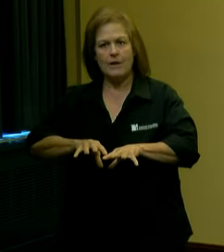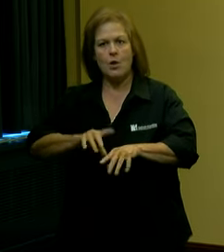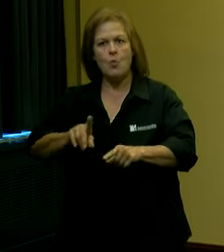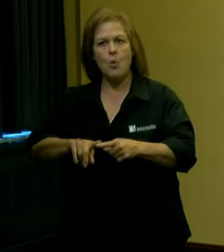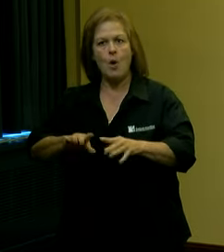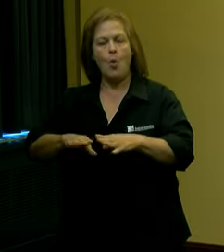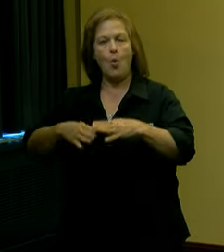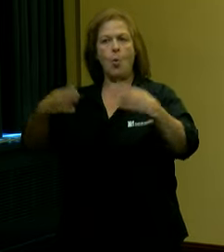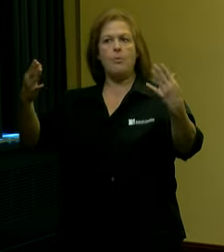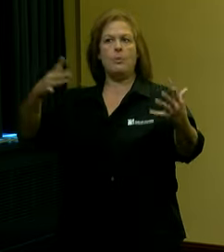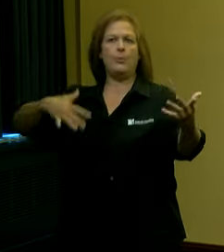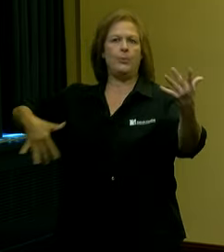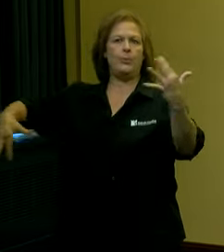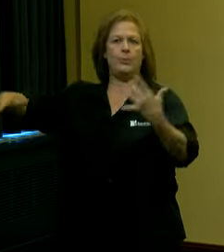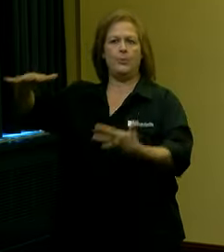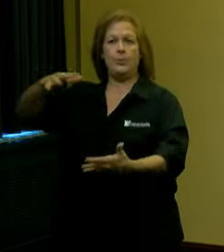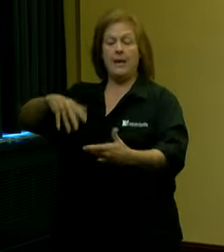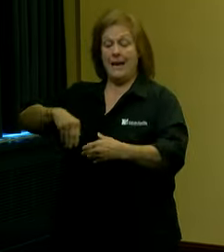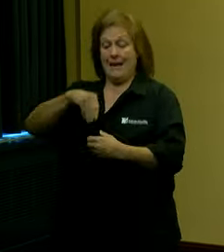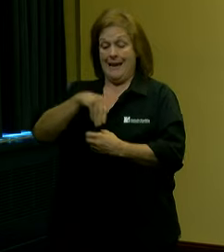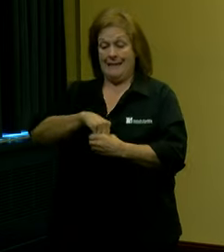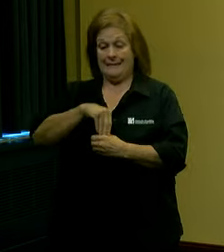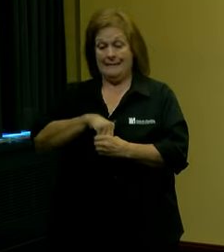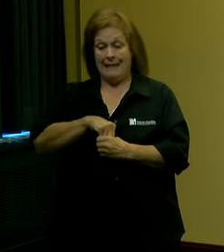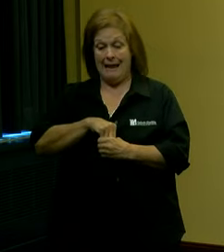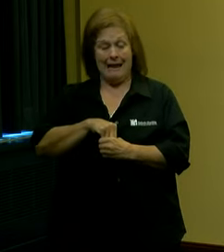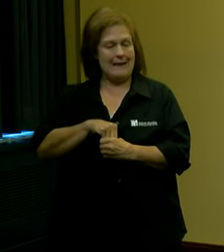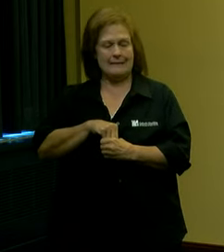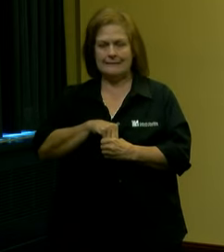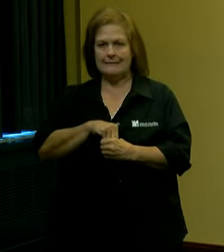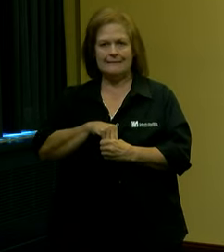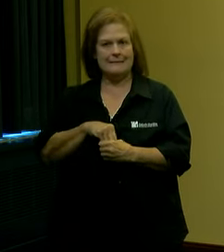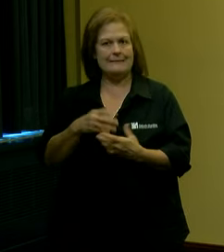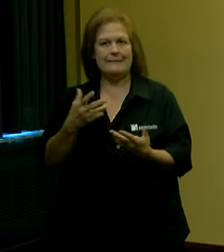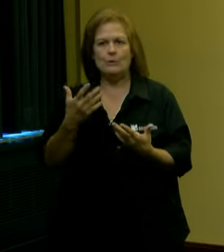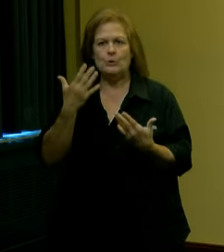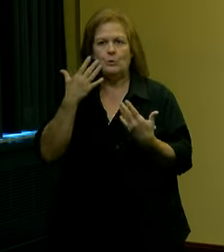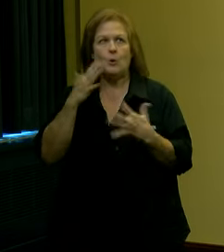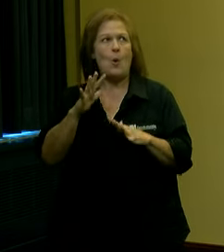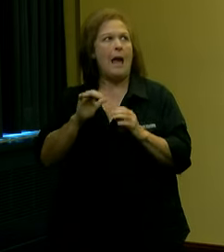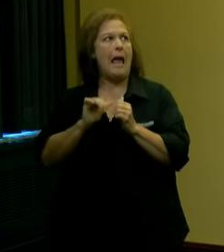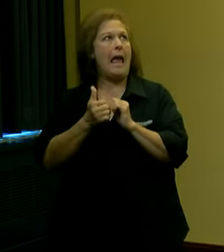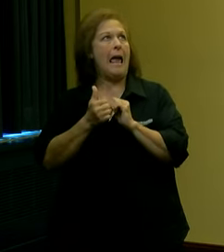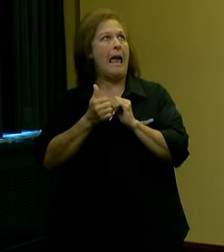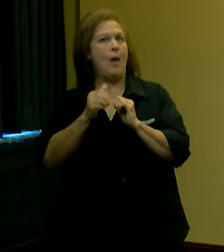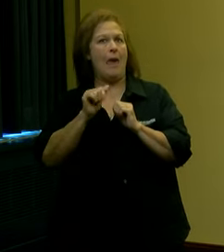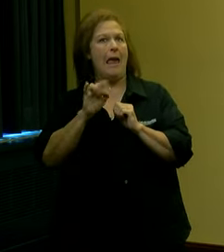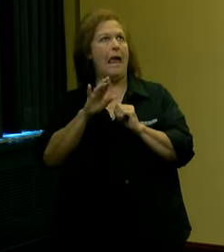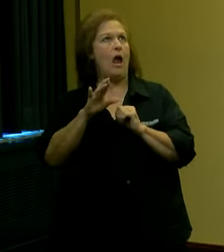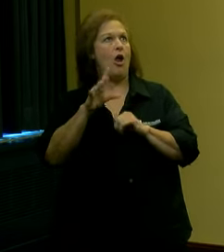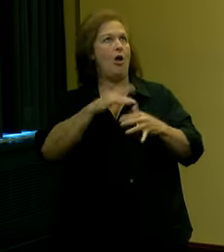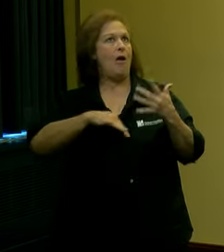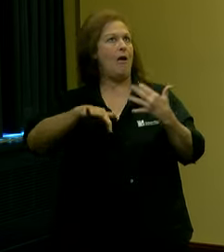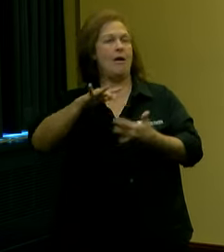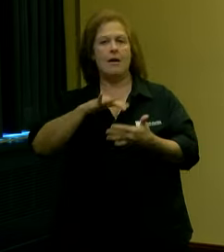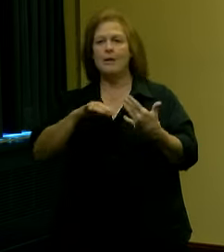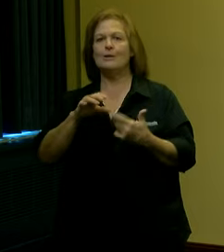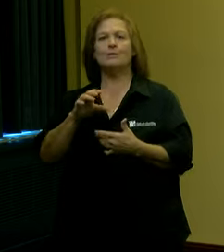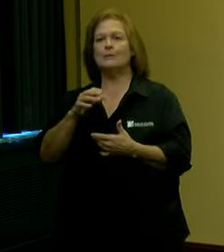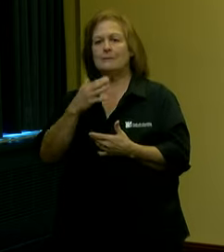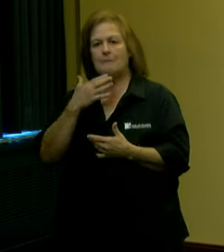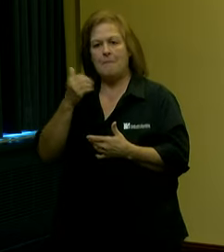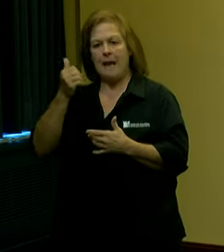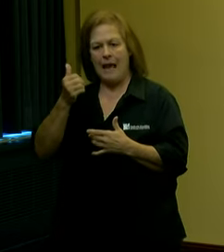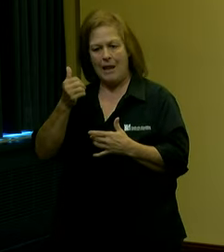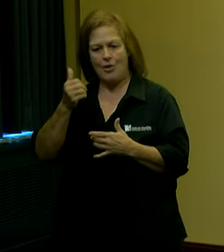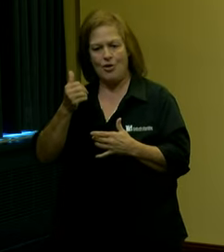air. Indoors with ventilation systems, there's a lot we don't know, and so it's better to be far more spaced